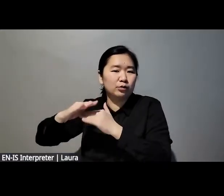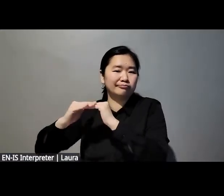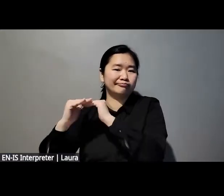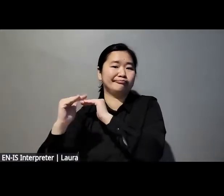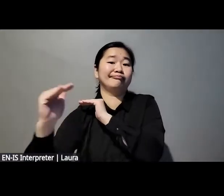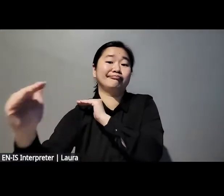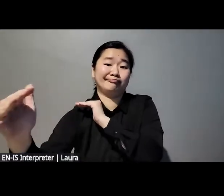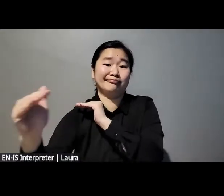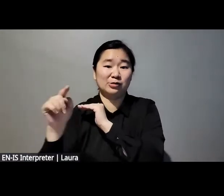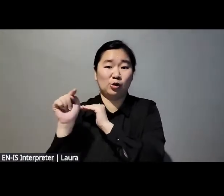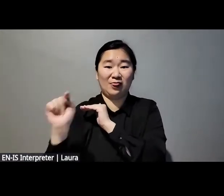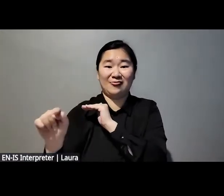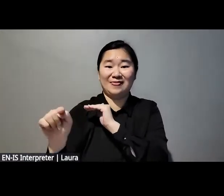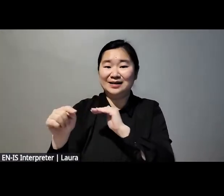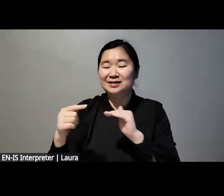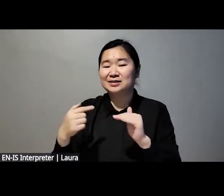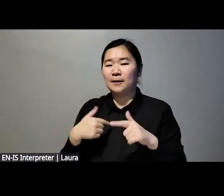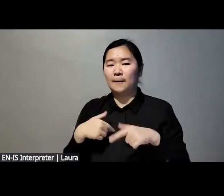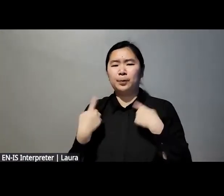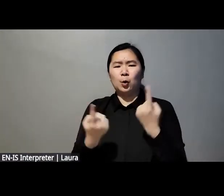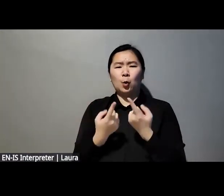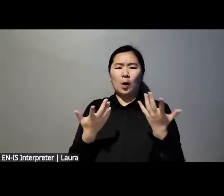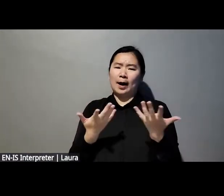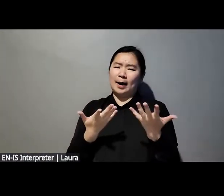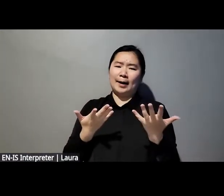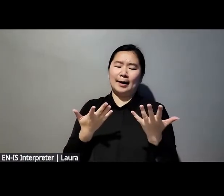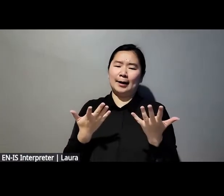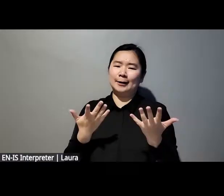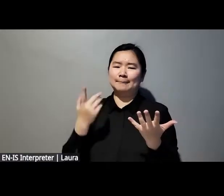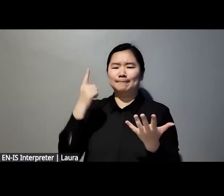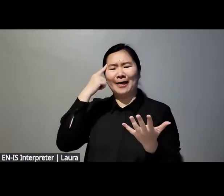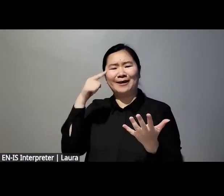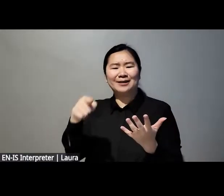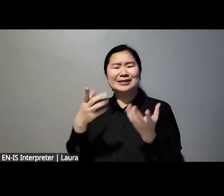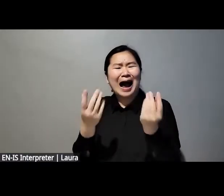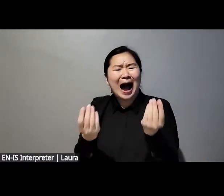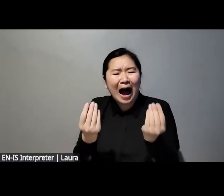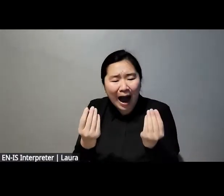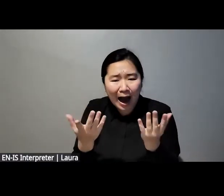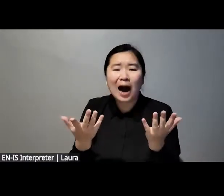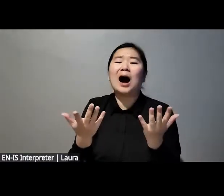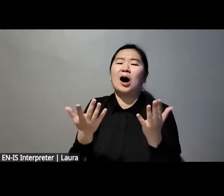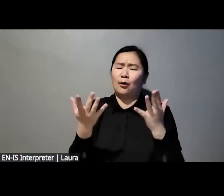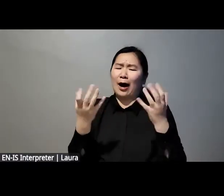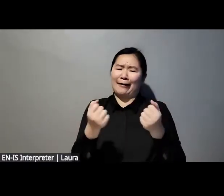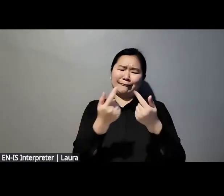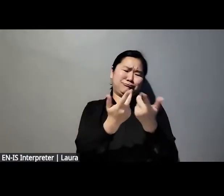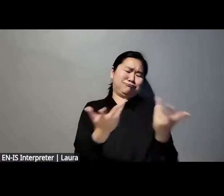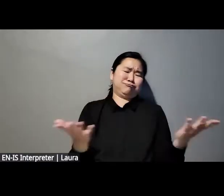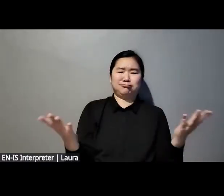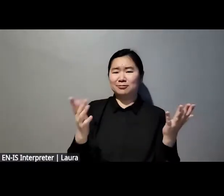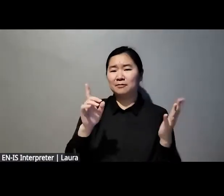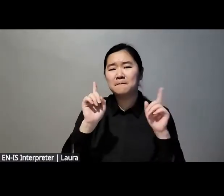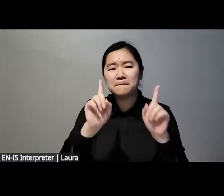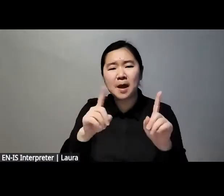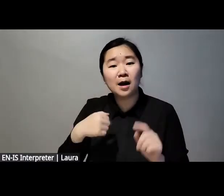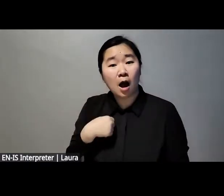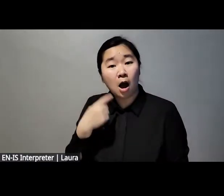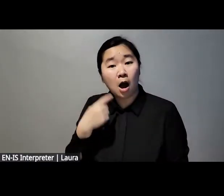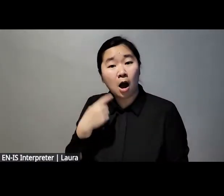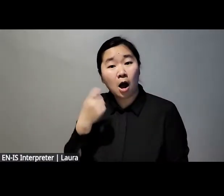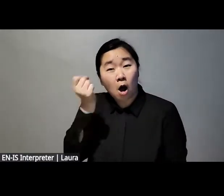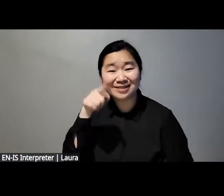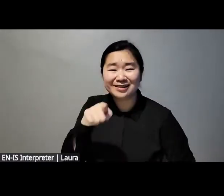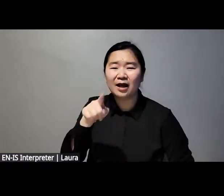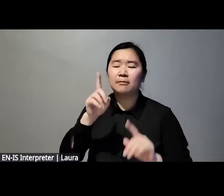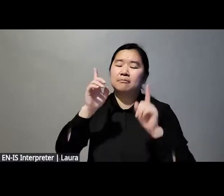with INGOs and support a new partnership. So in Nigeria,